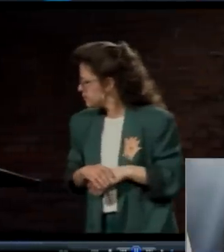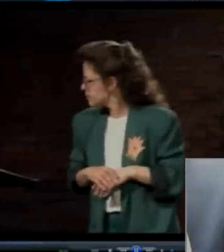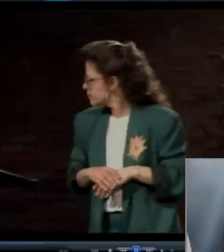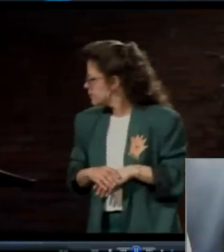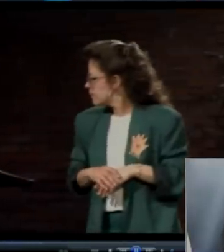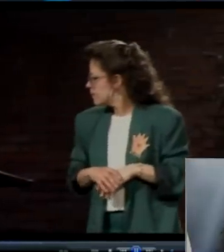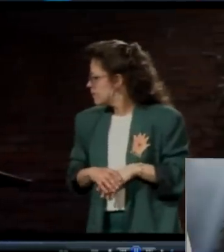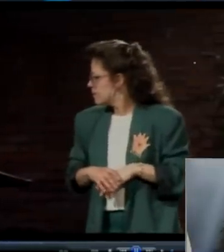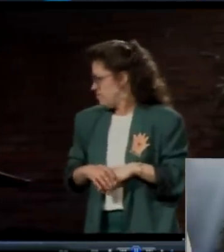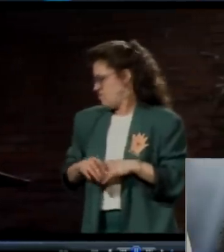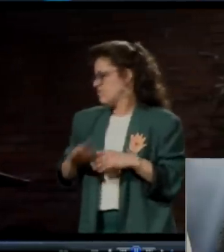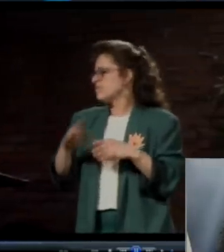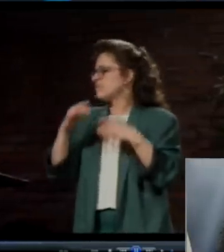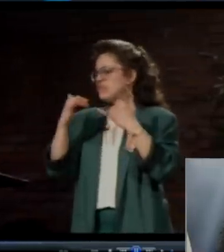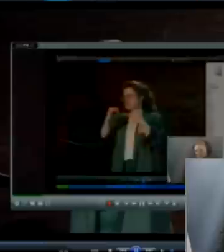Okay, let me see.